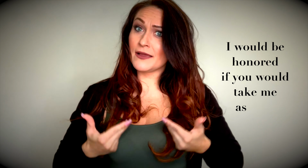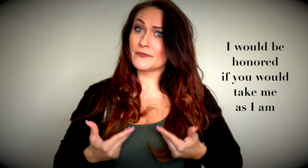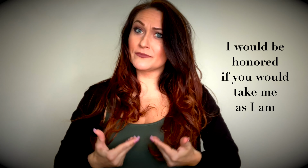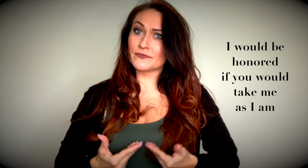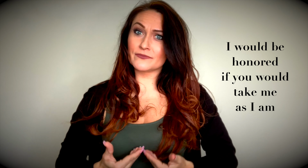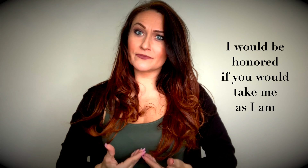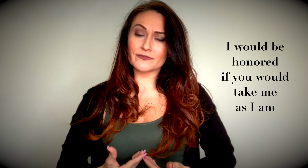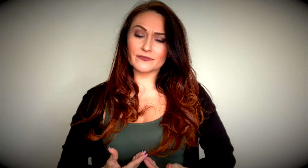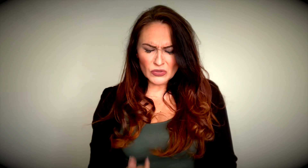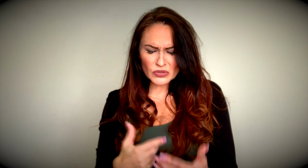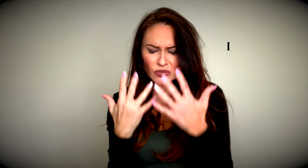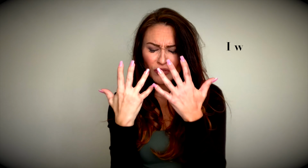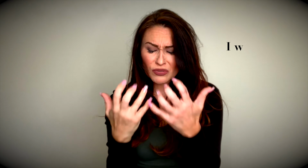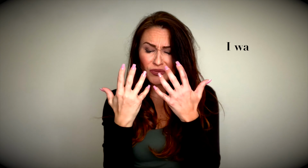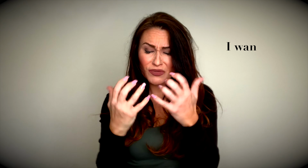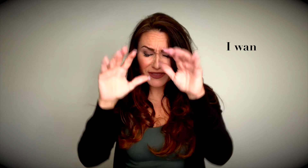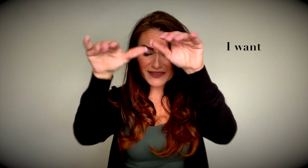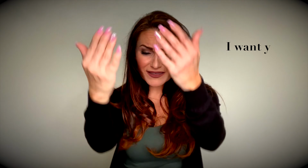am. I want you